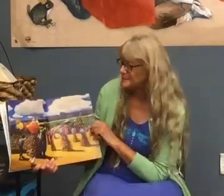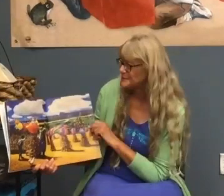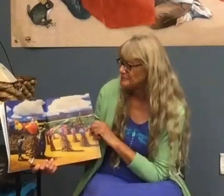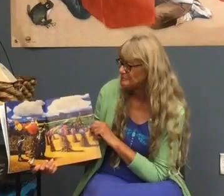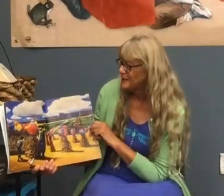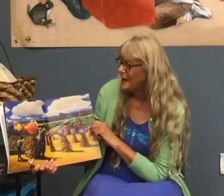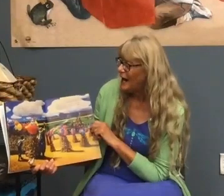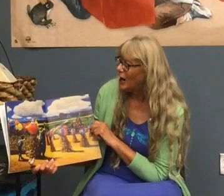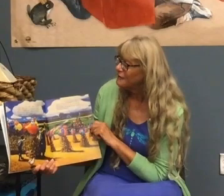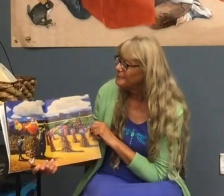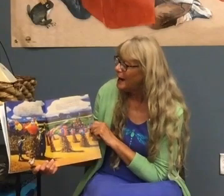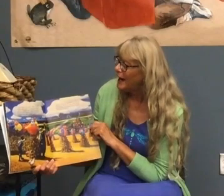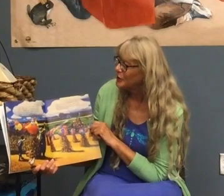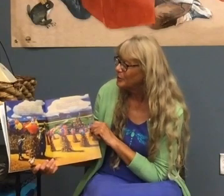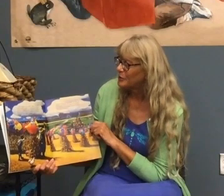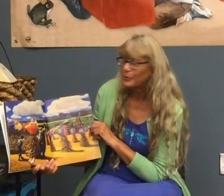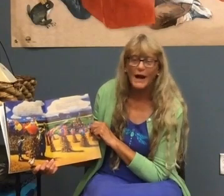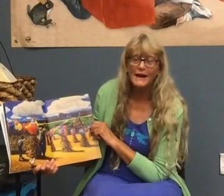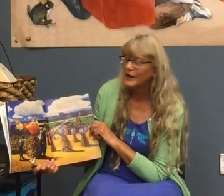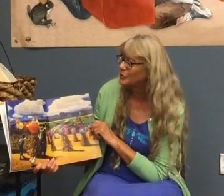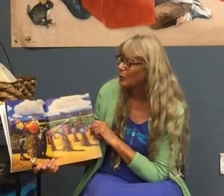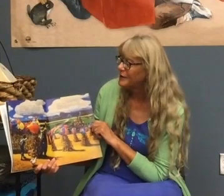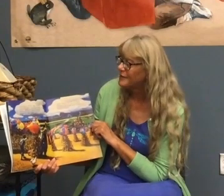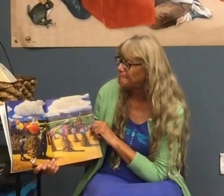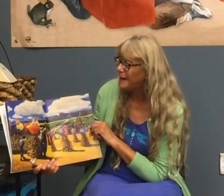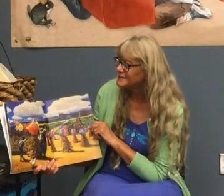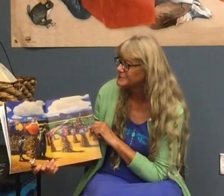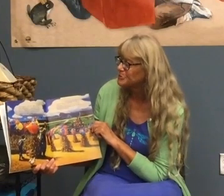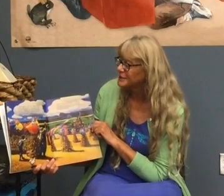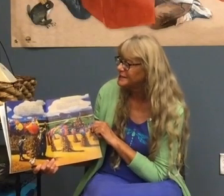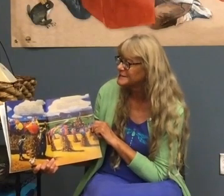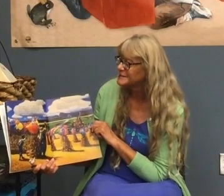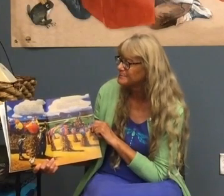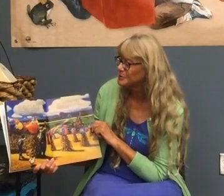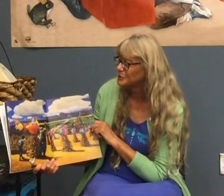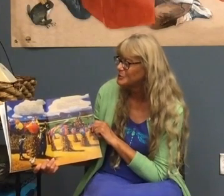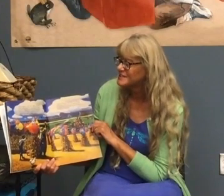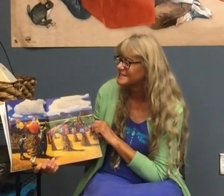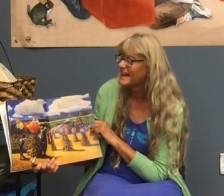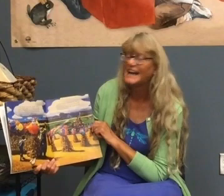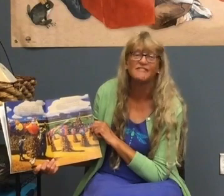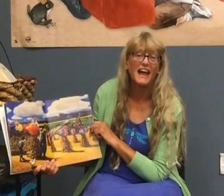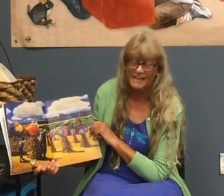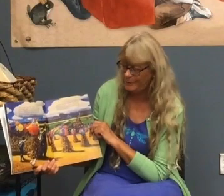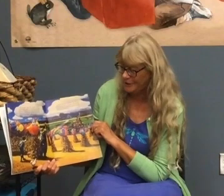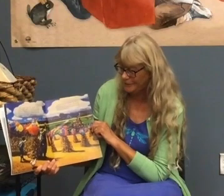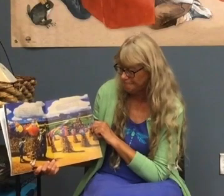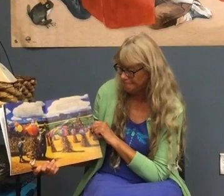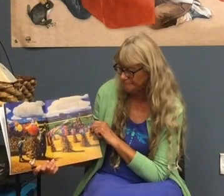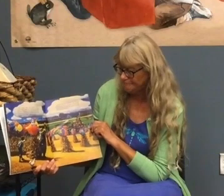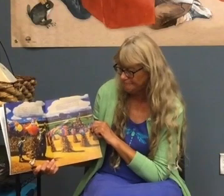Oh, those were times. Harvey Potter went right on growing the best, prettiest balloons this side of